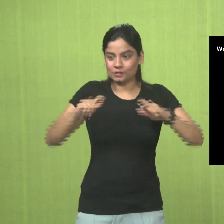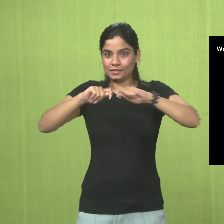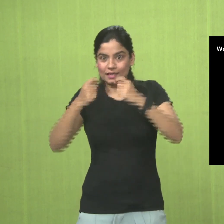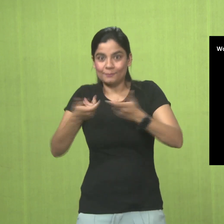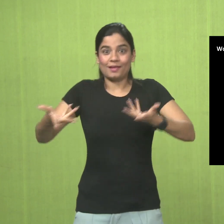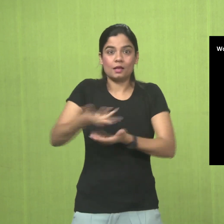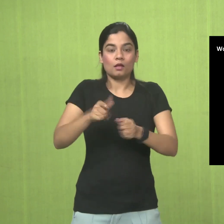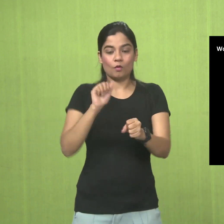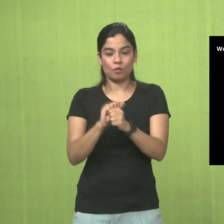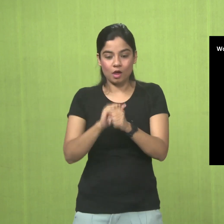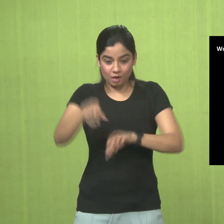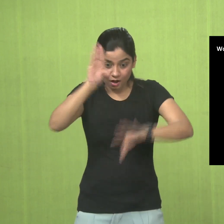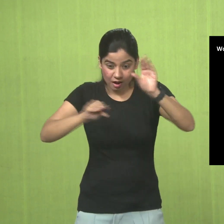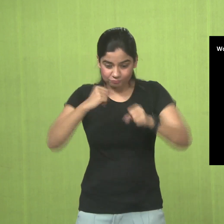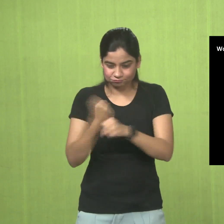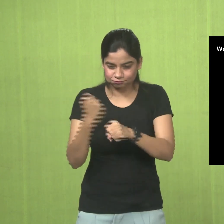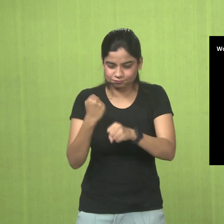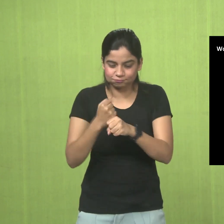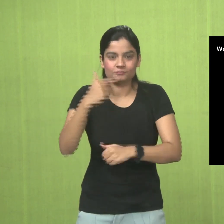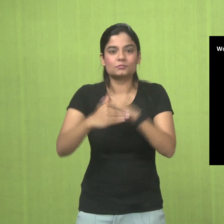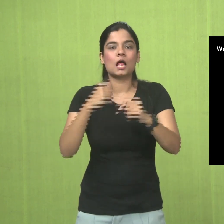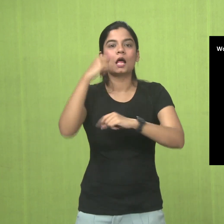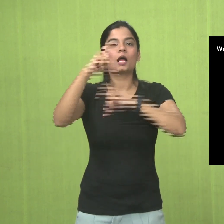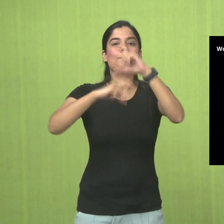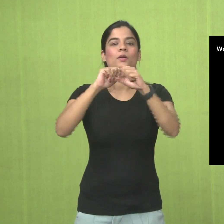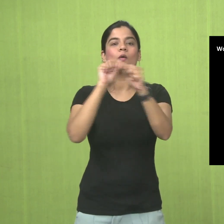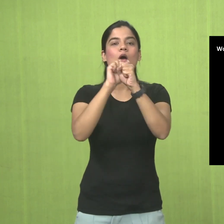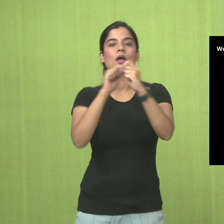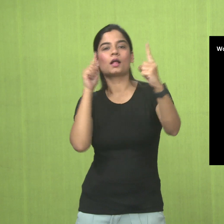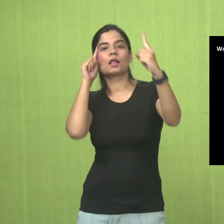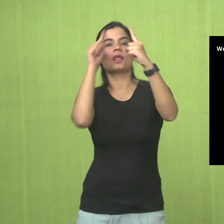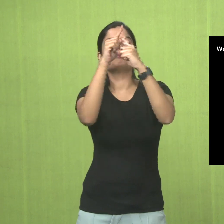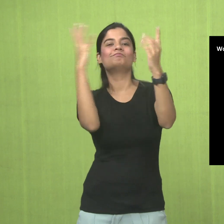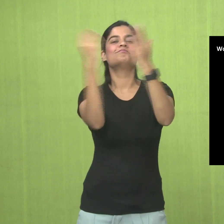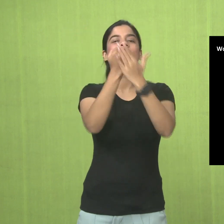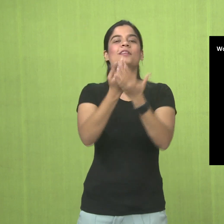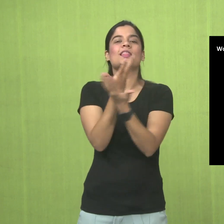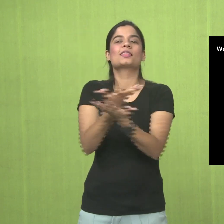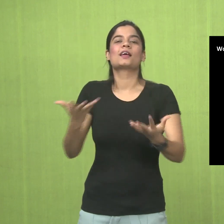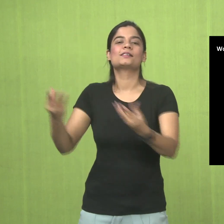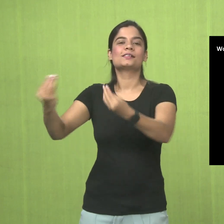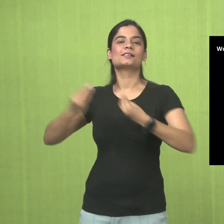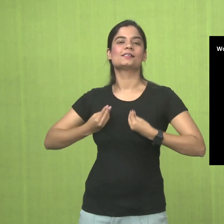table, chair, etc. to achieve our goals. And we have to maintain these resources.